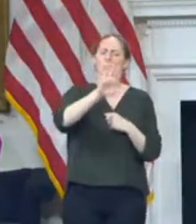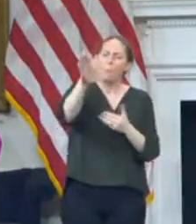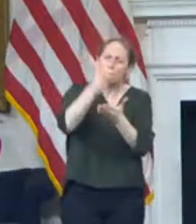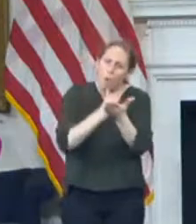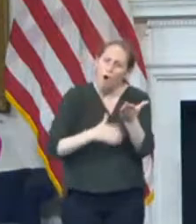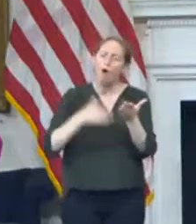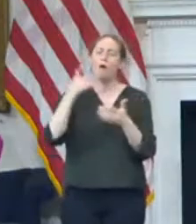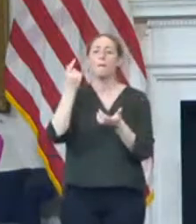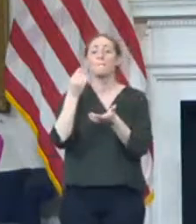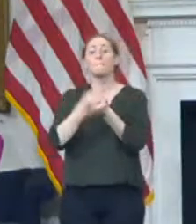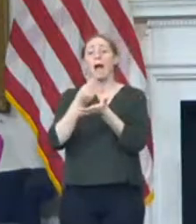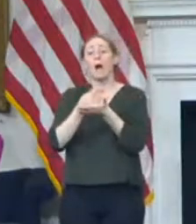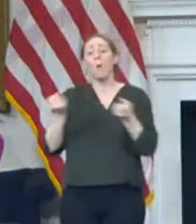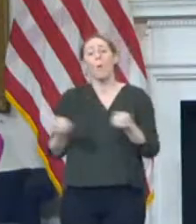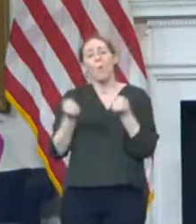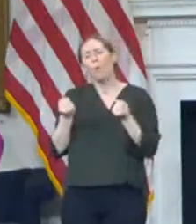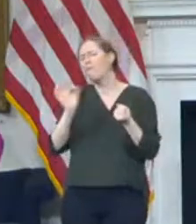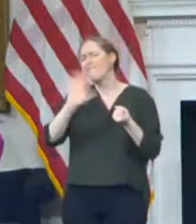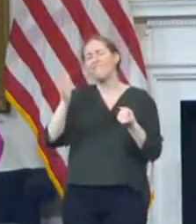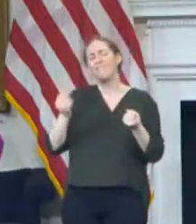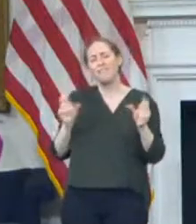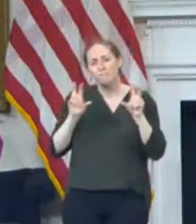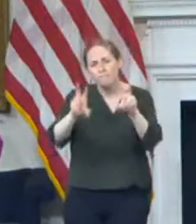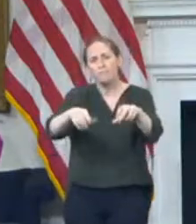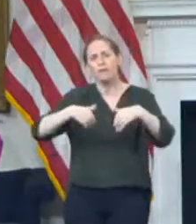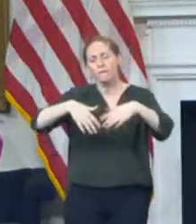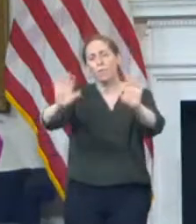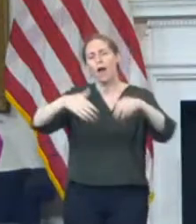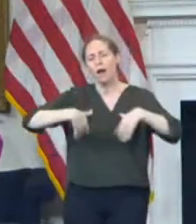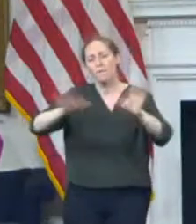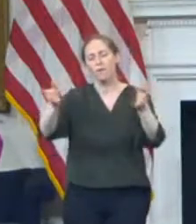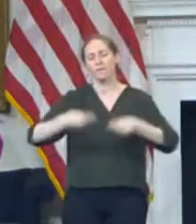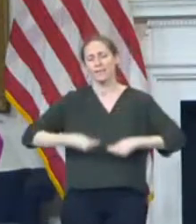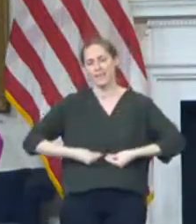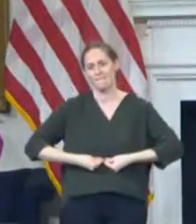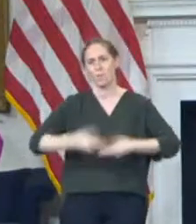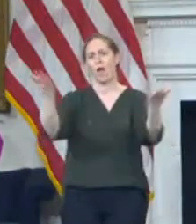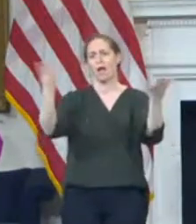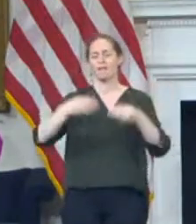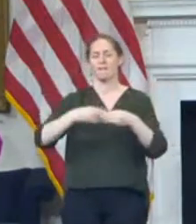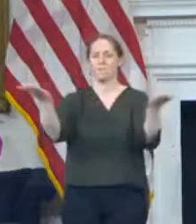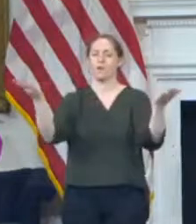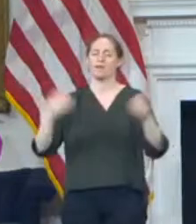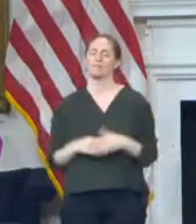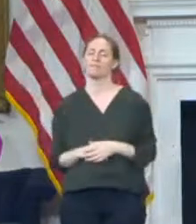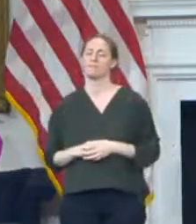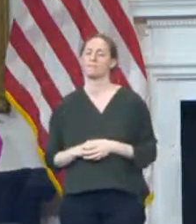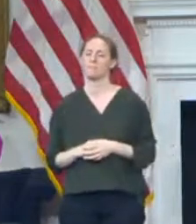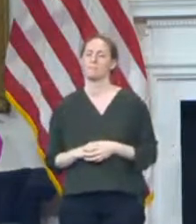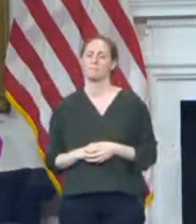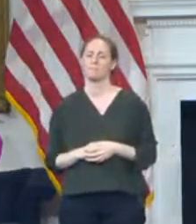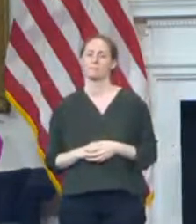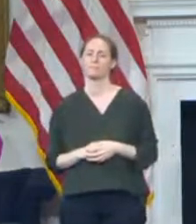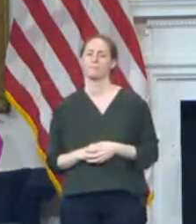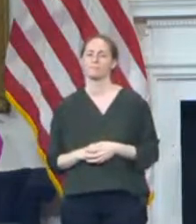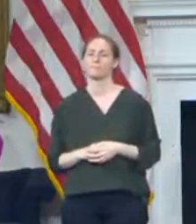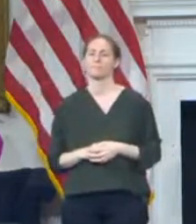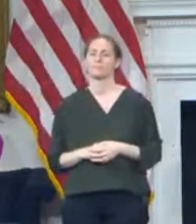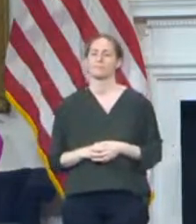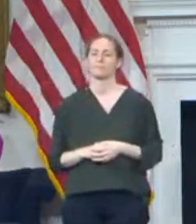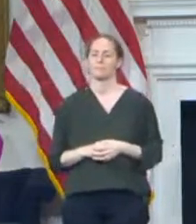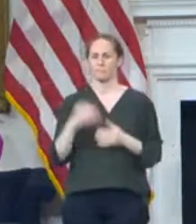by utilizing their remaining CARES Act funding ahead of the expiration of those funds in 48